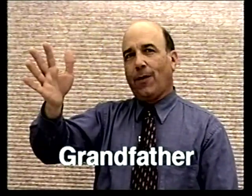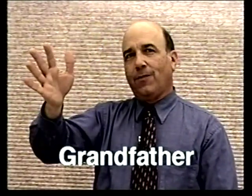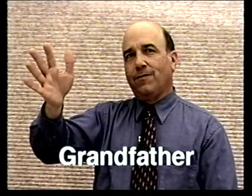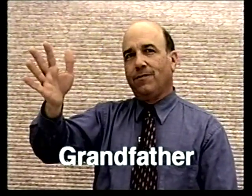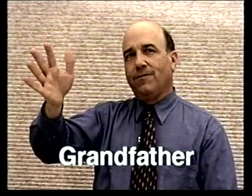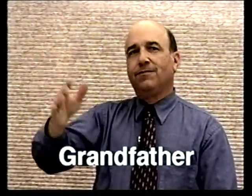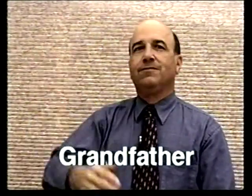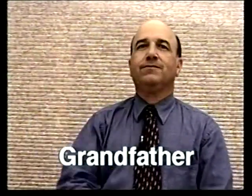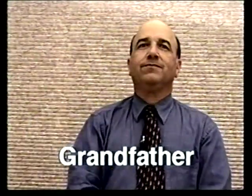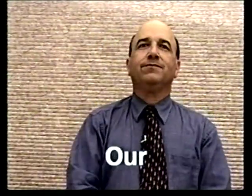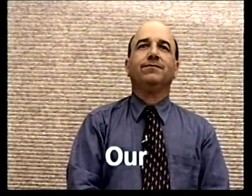Grandfather.